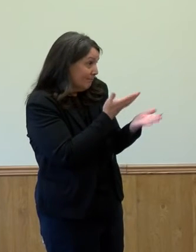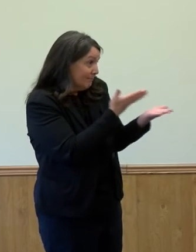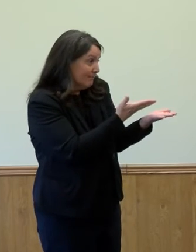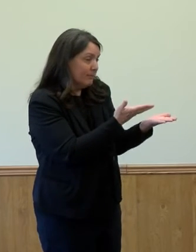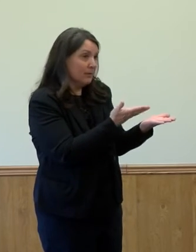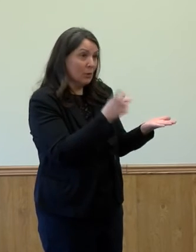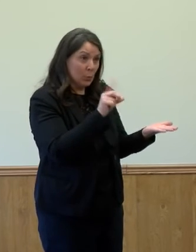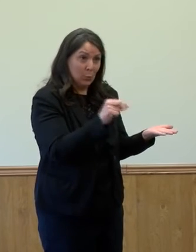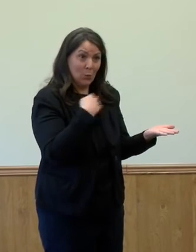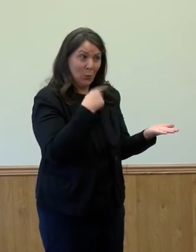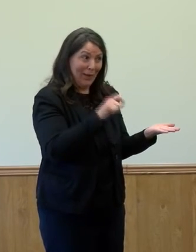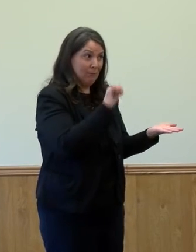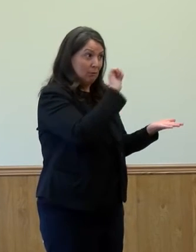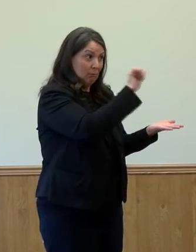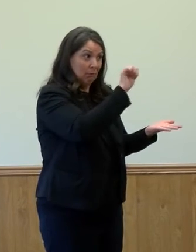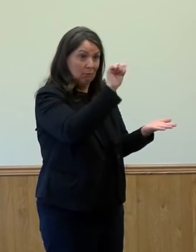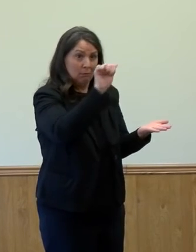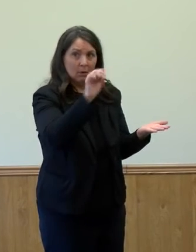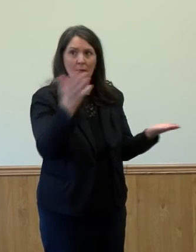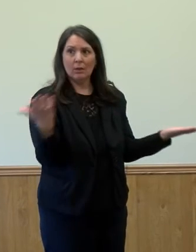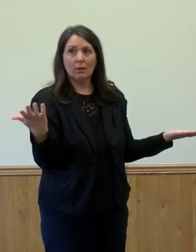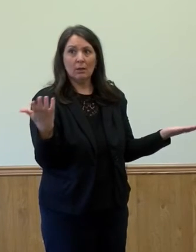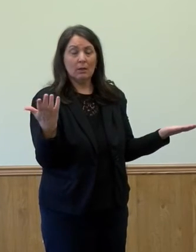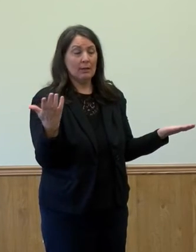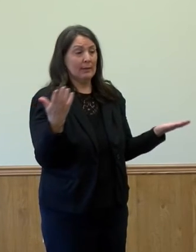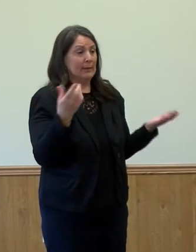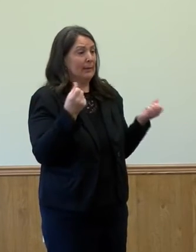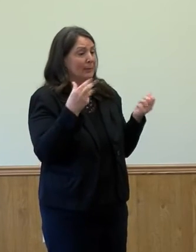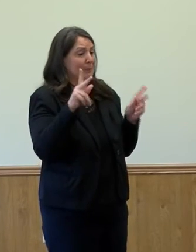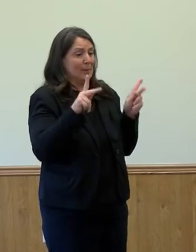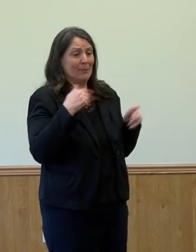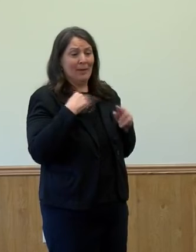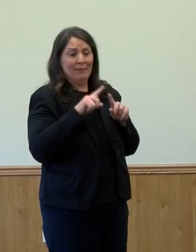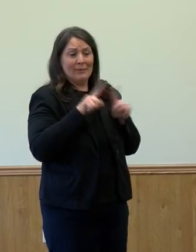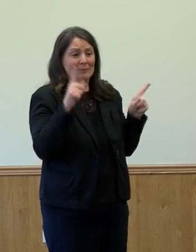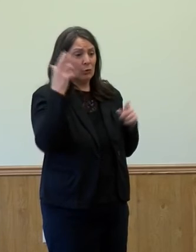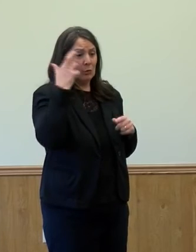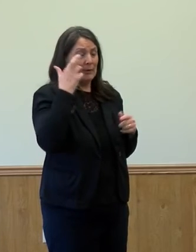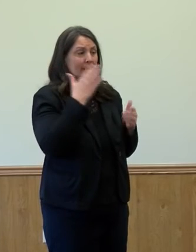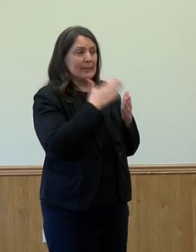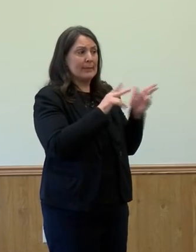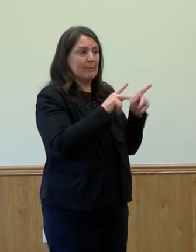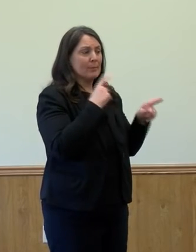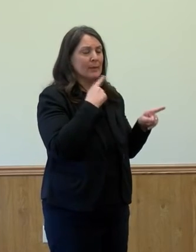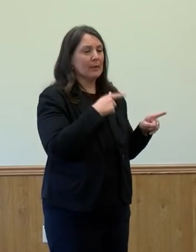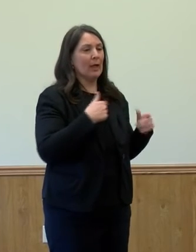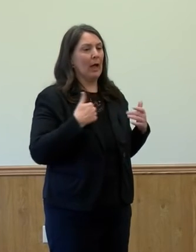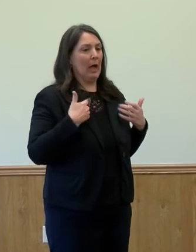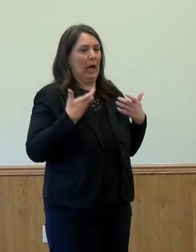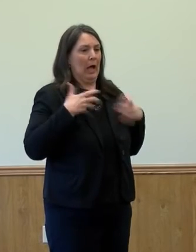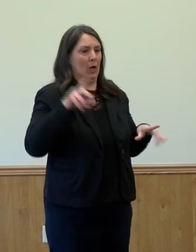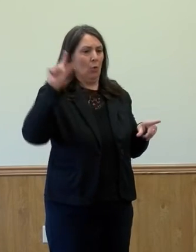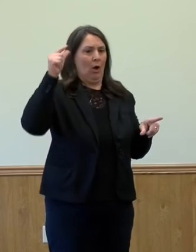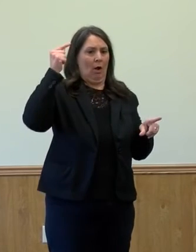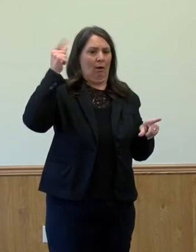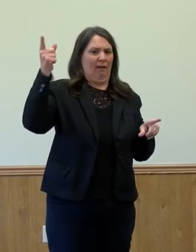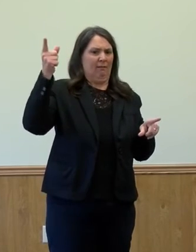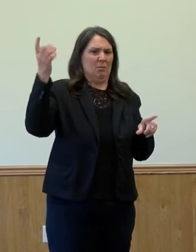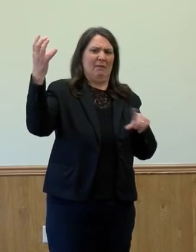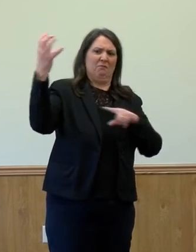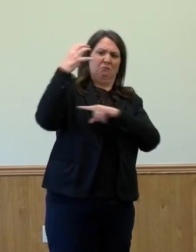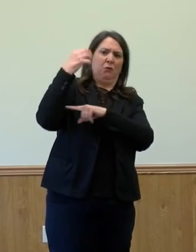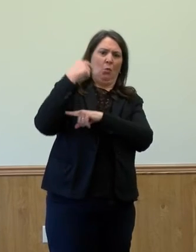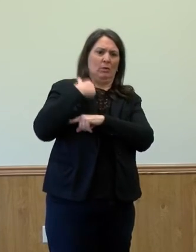You know, it's a wide gamut of reasoning. You know, I've heard things such as, I don't want the government to require